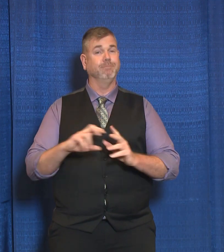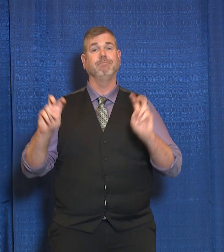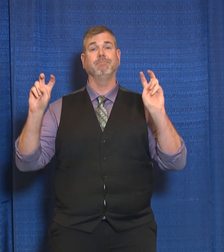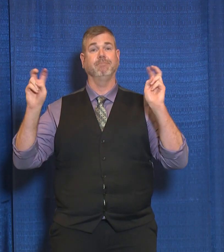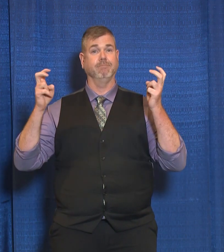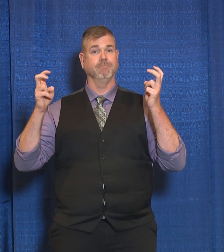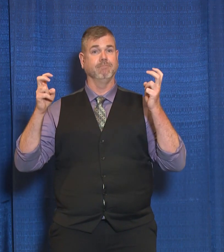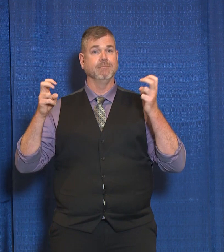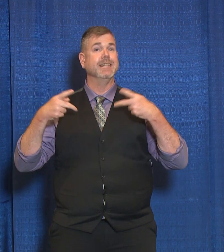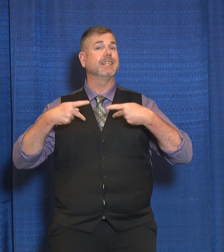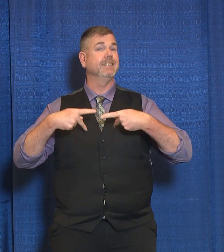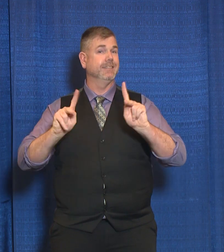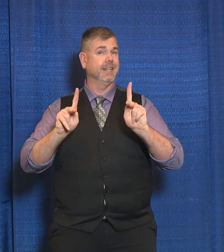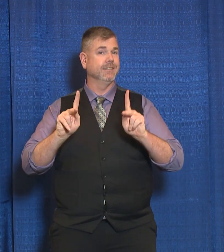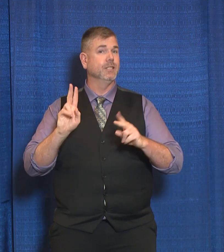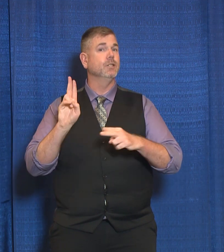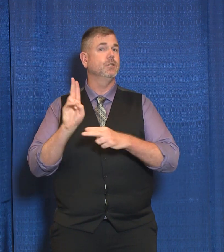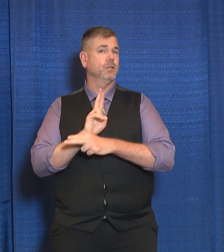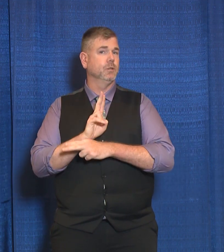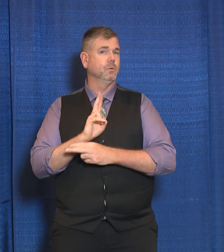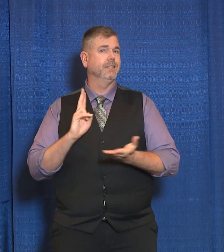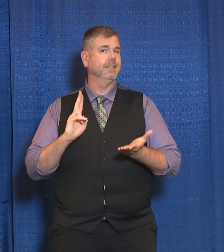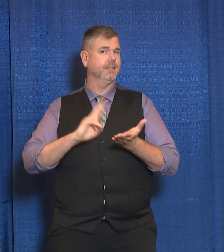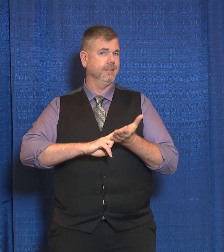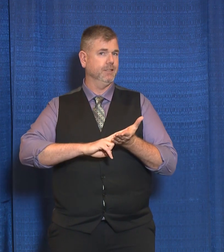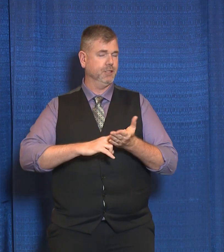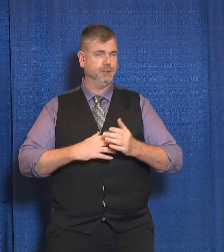Consent to use signature.